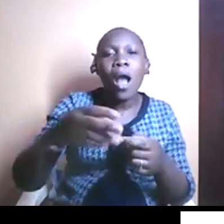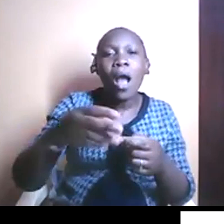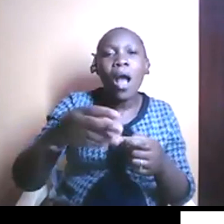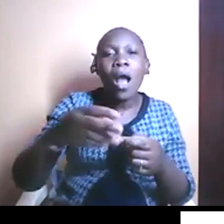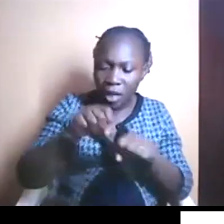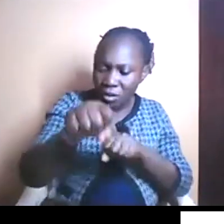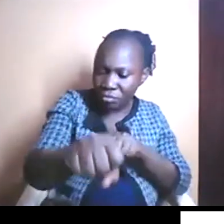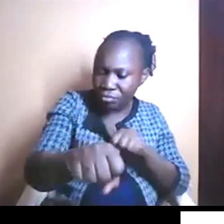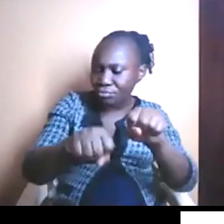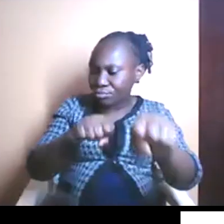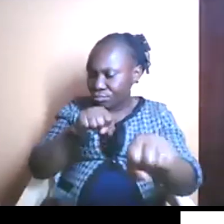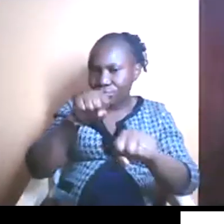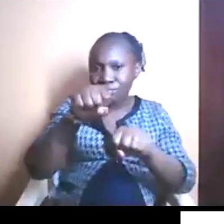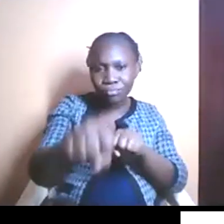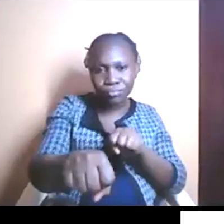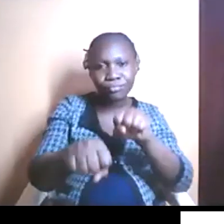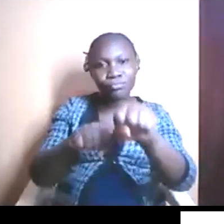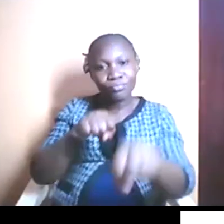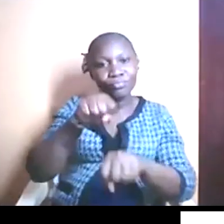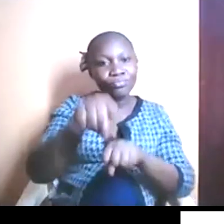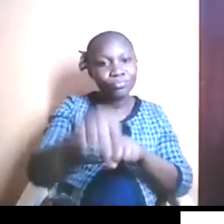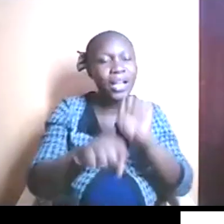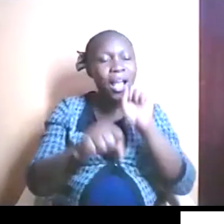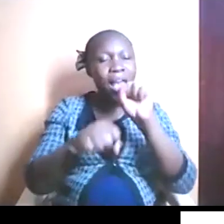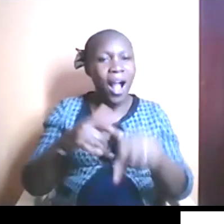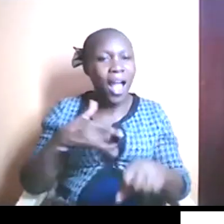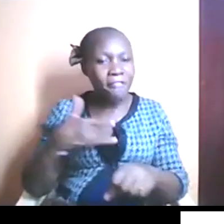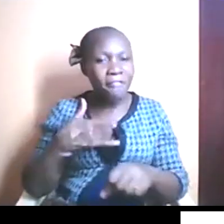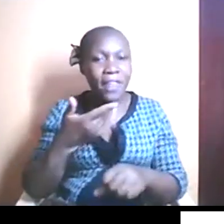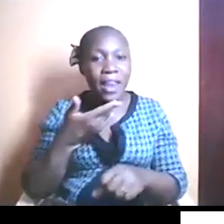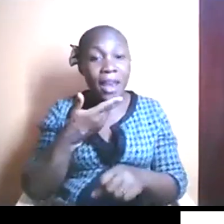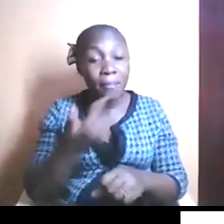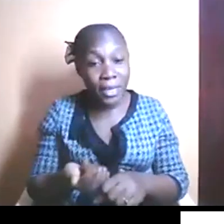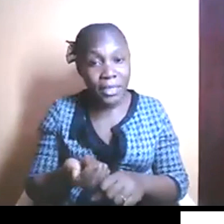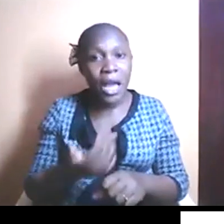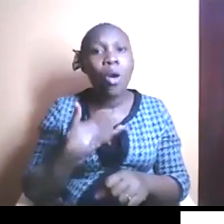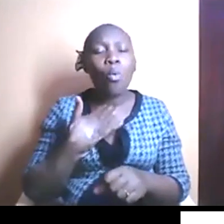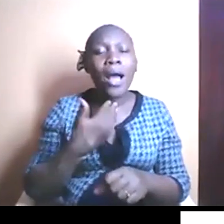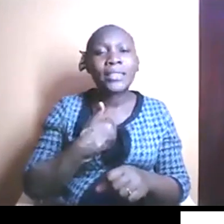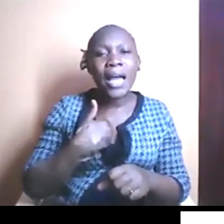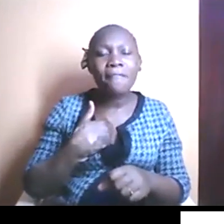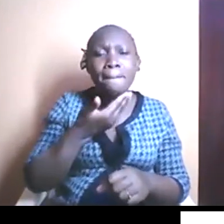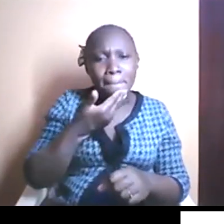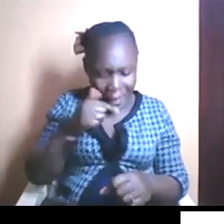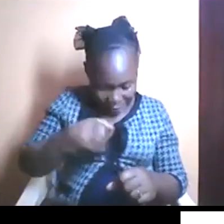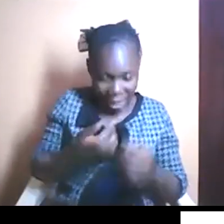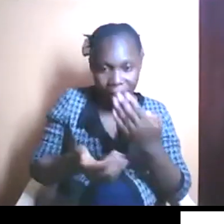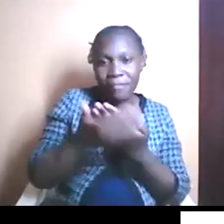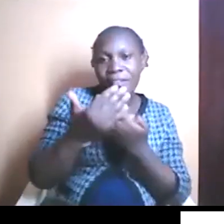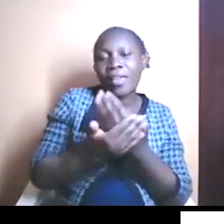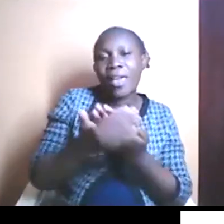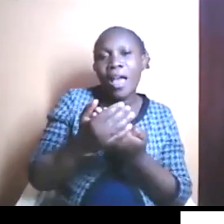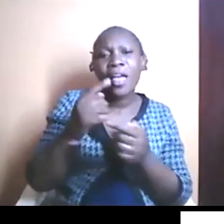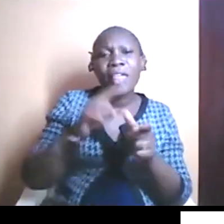so better. So you want to have appropriate self-care so that this burnout, you